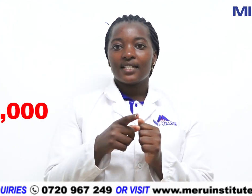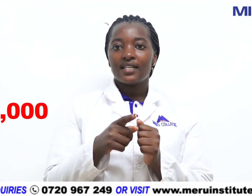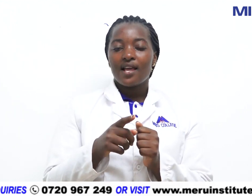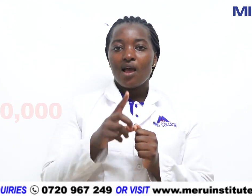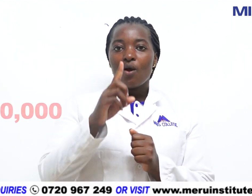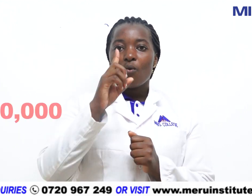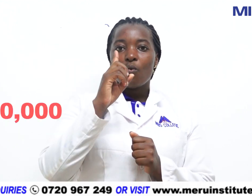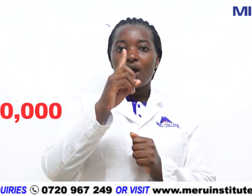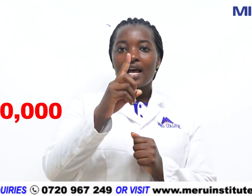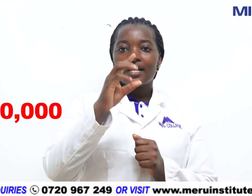10,000,